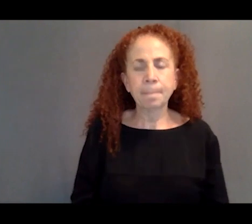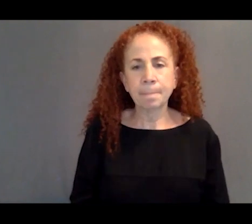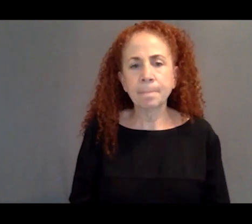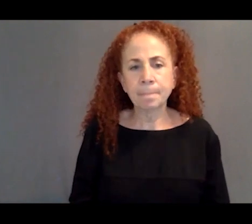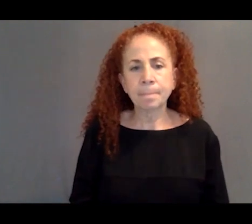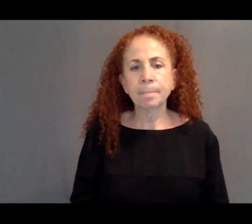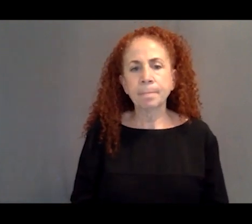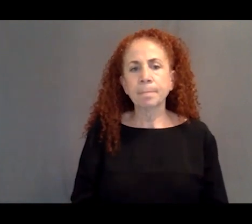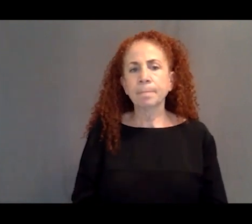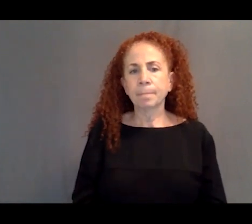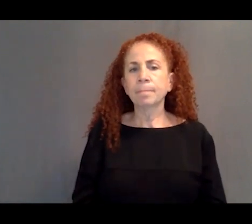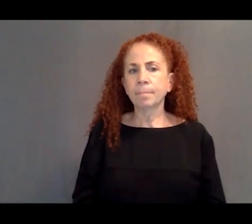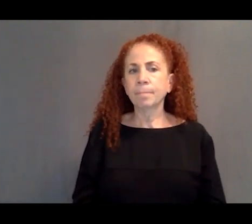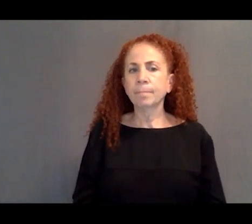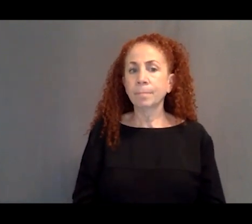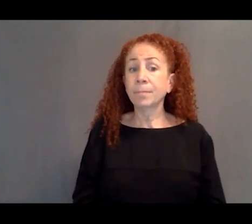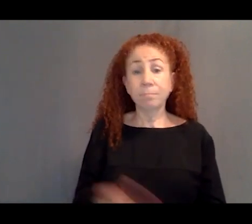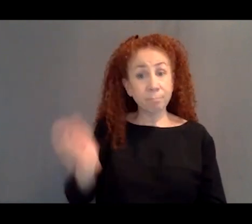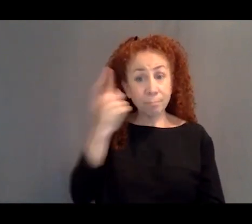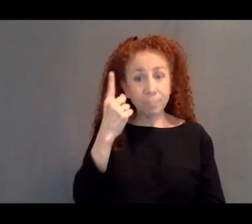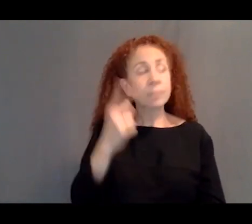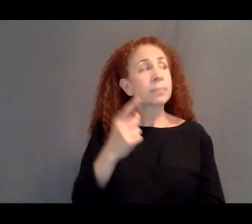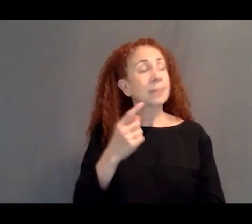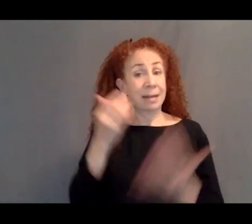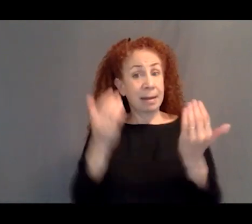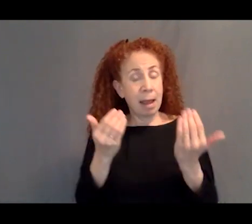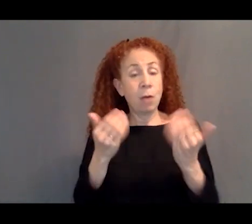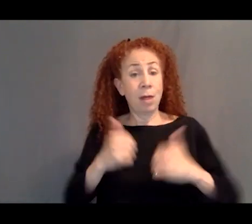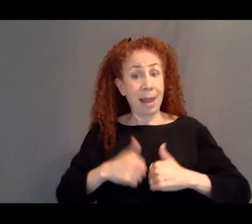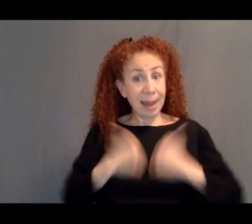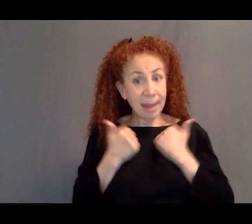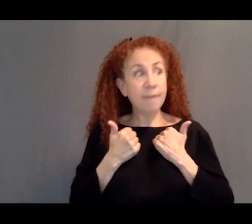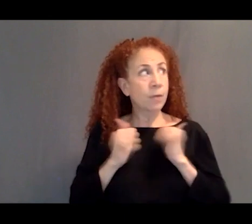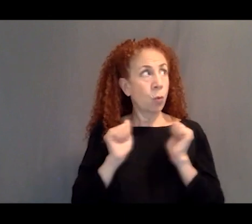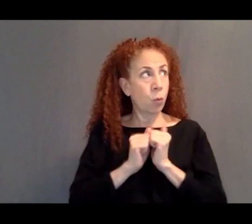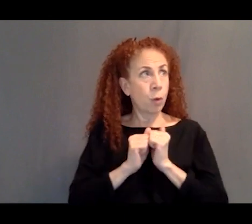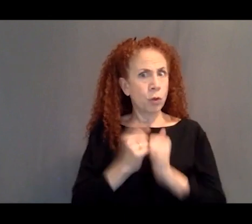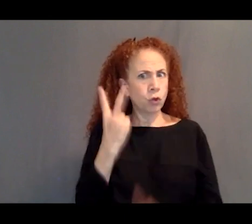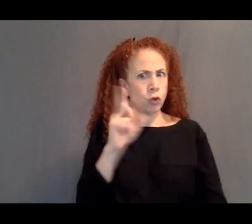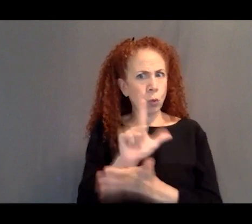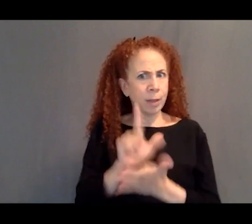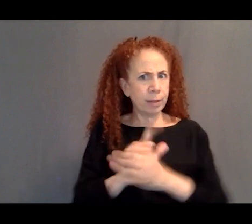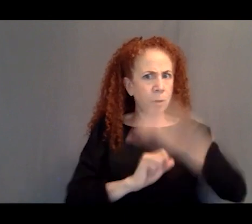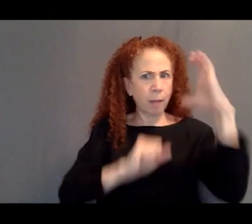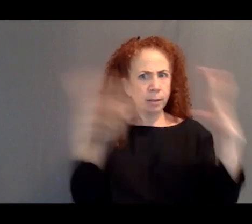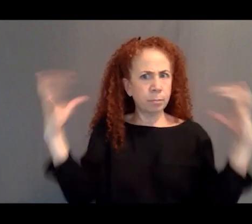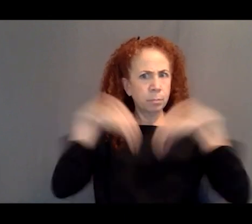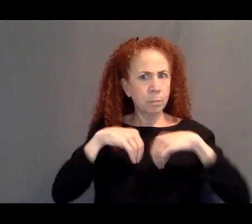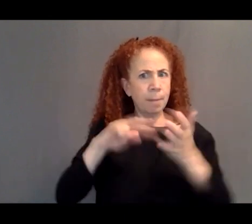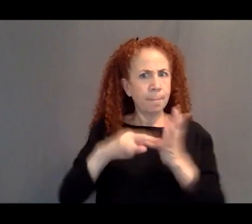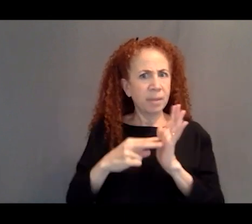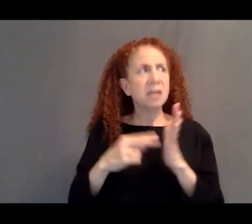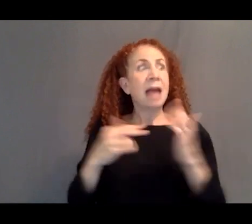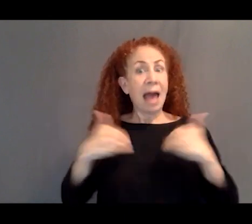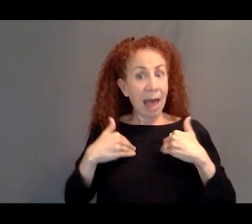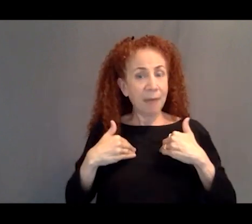Right? So in this context, living within the confines of a legal duality is laden with a measured